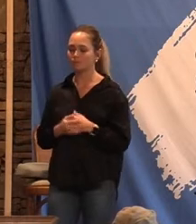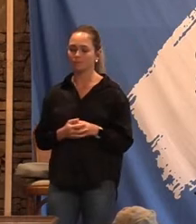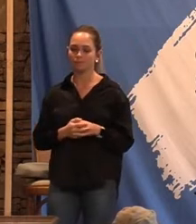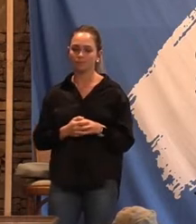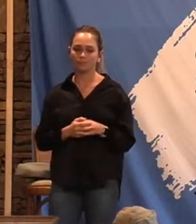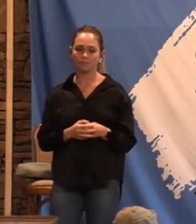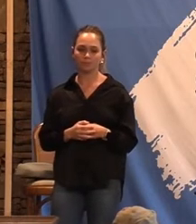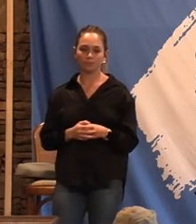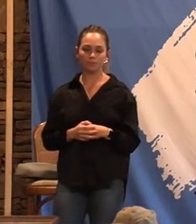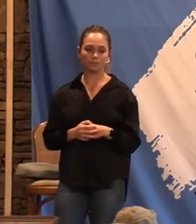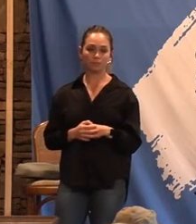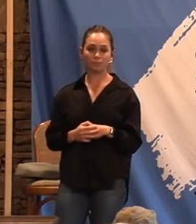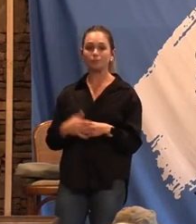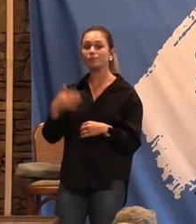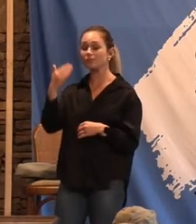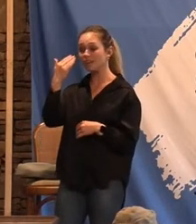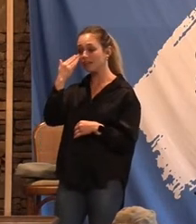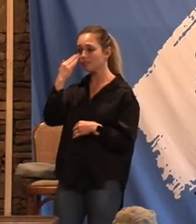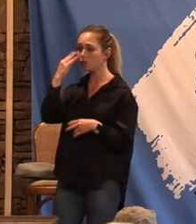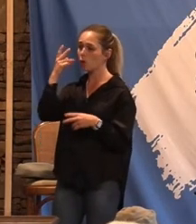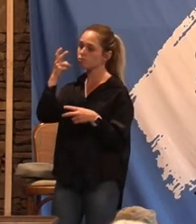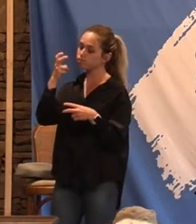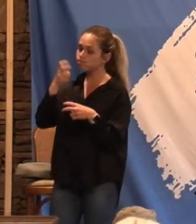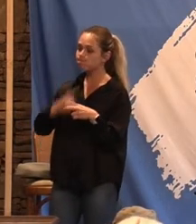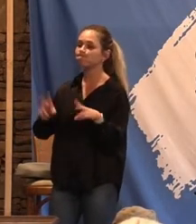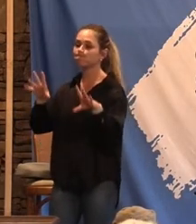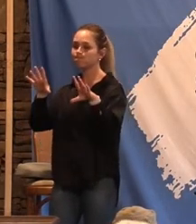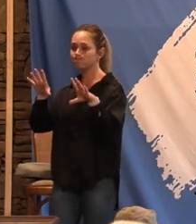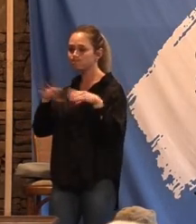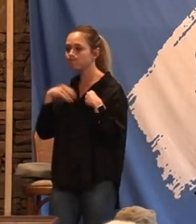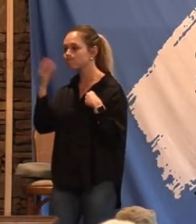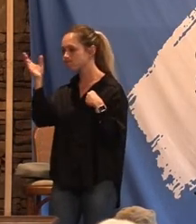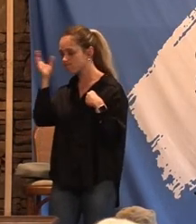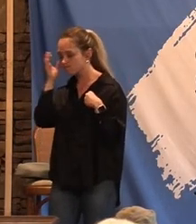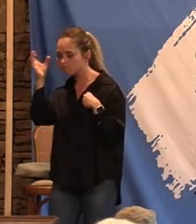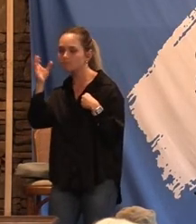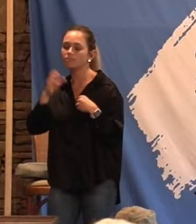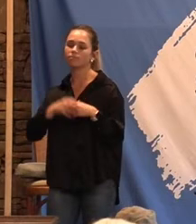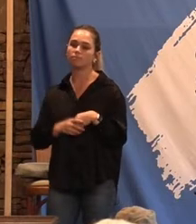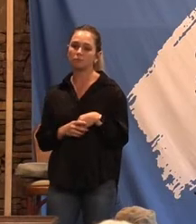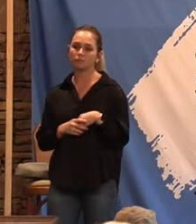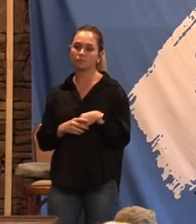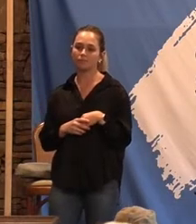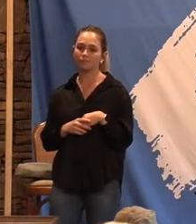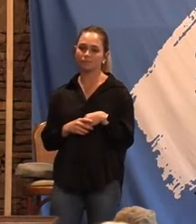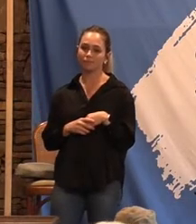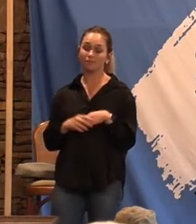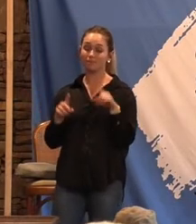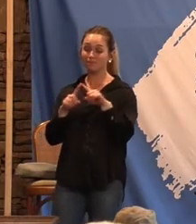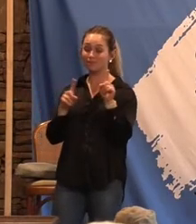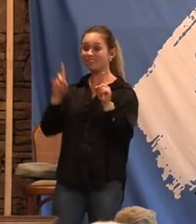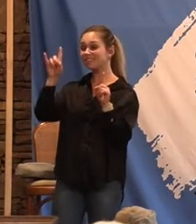real. I know it's hard to understand,